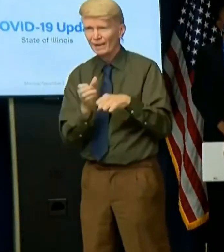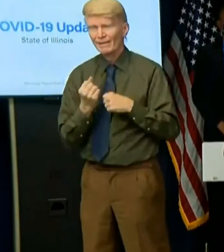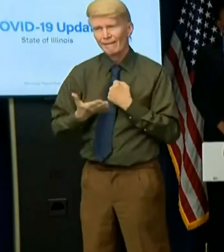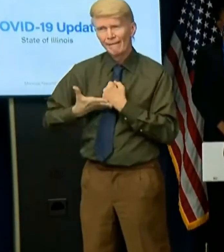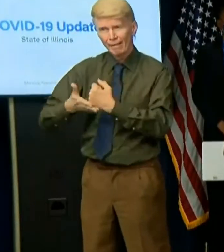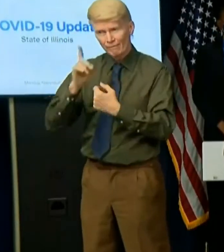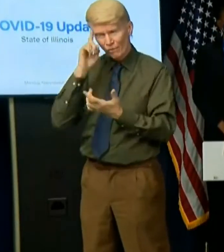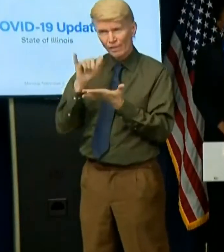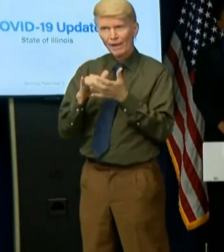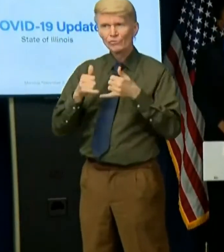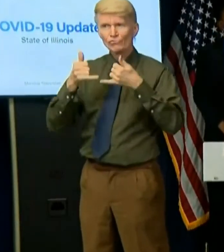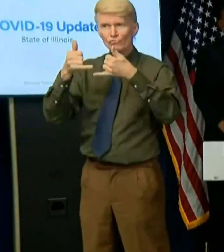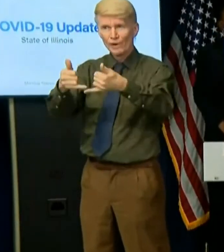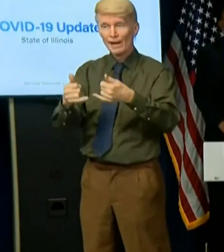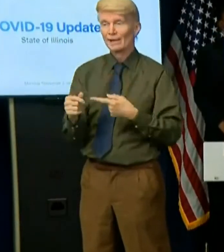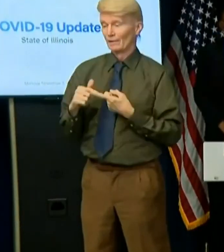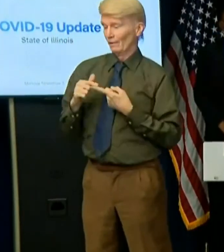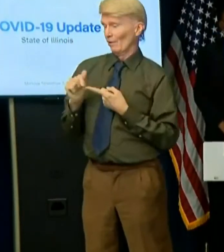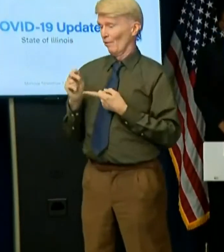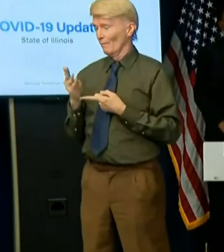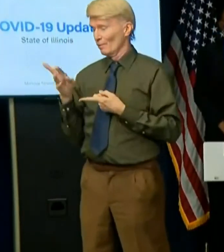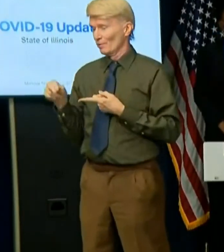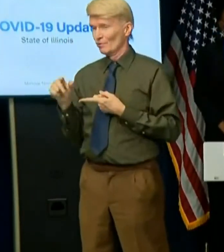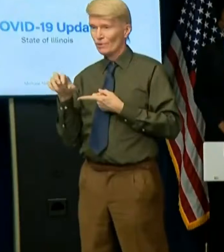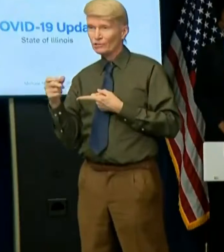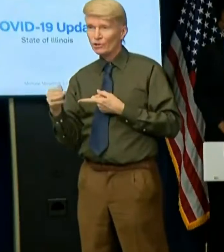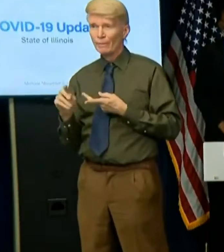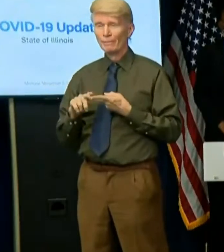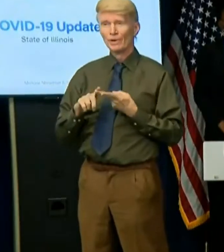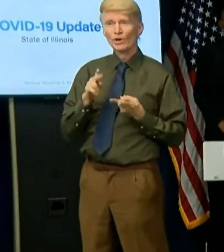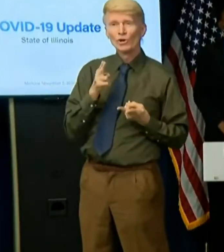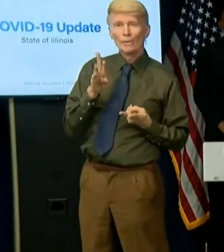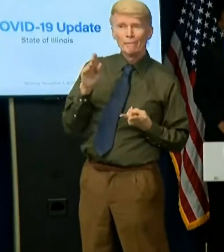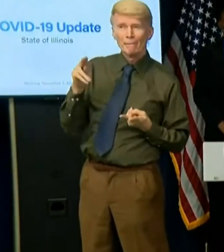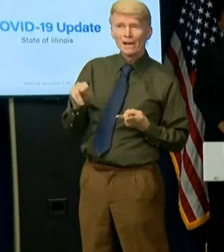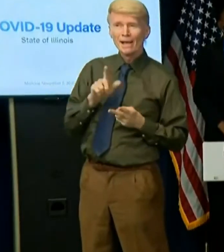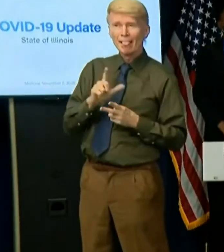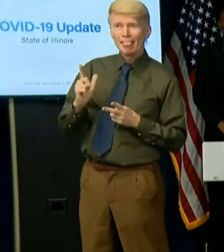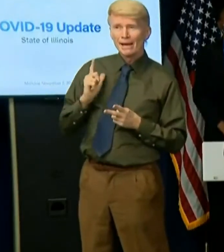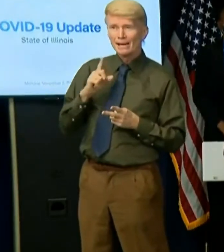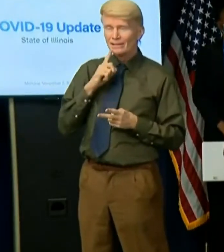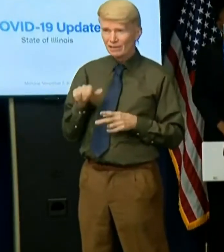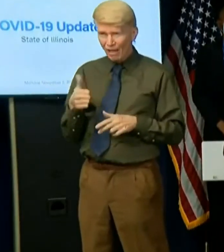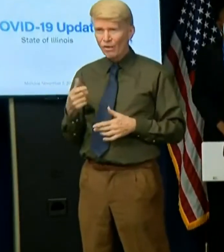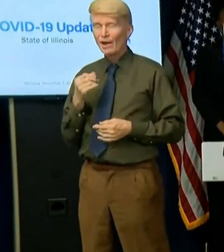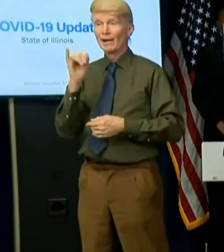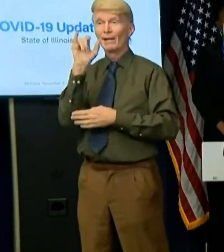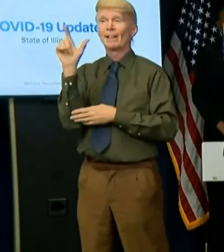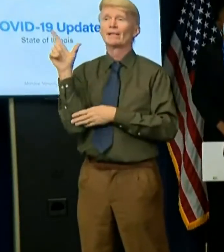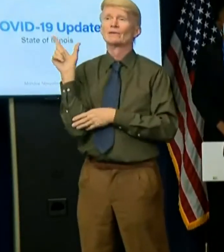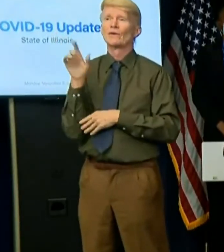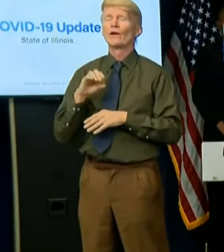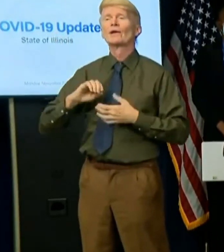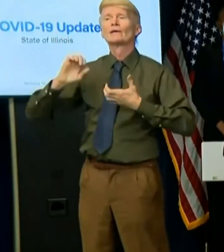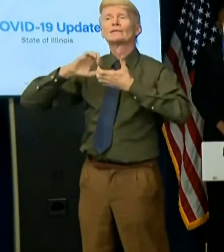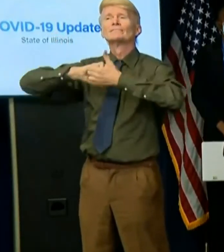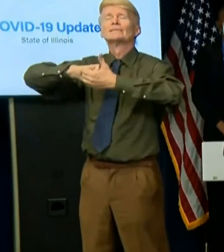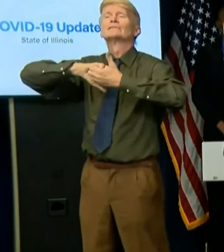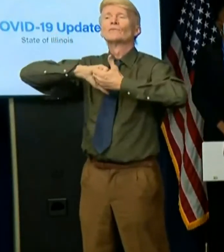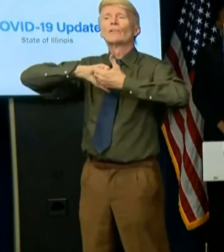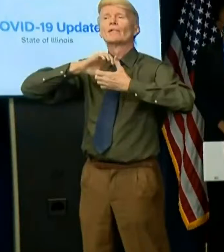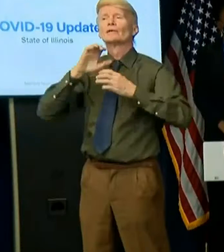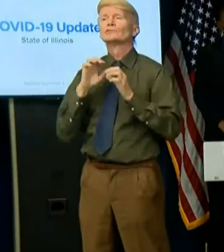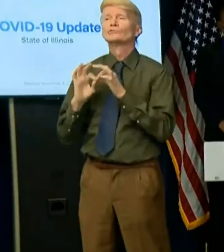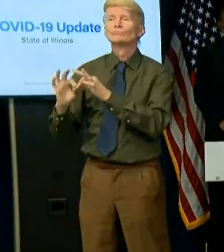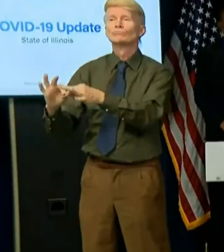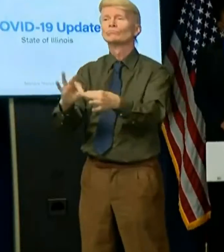them, Urban Gresham, CDC is another, Urban League is another, and of course our colleague organization, the Illinois Business Immigrant Coalition, has been